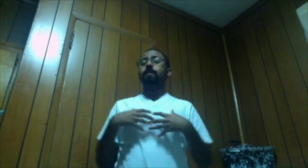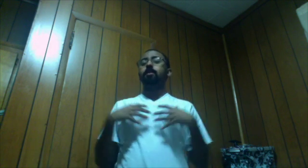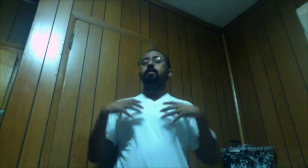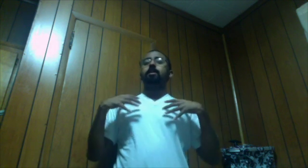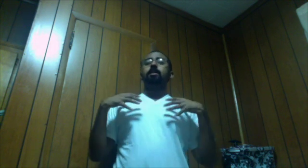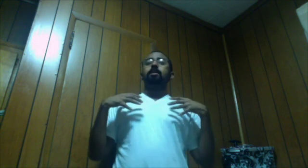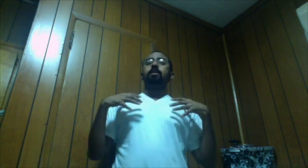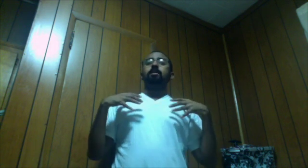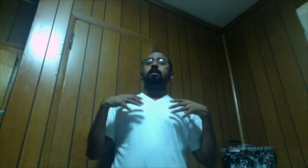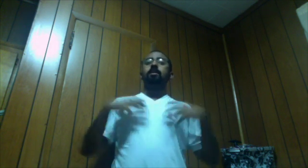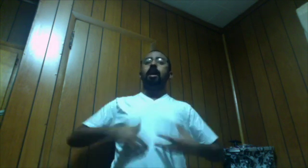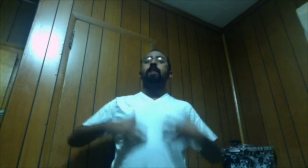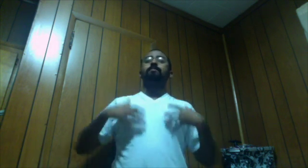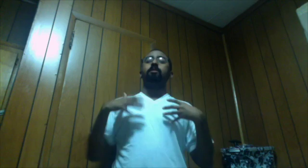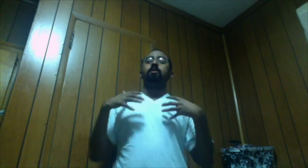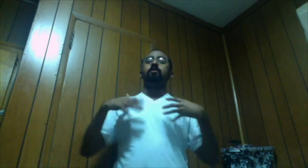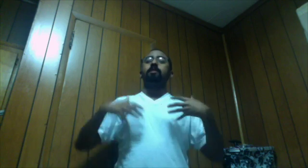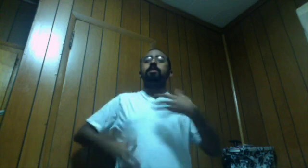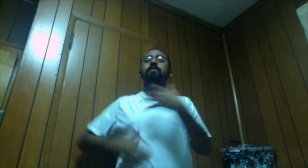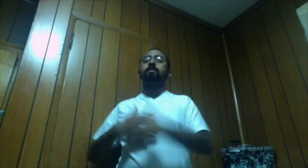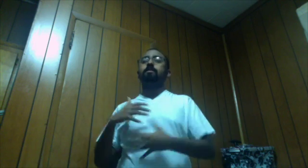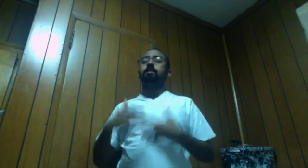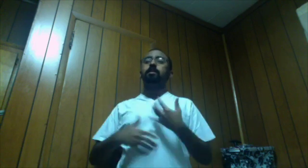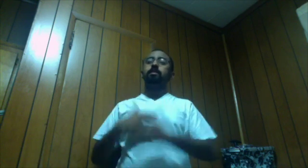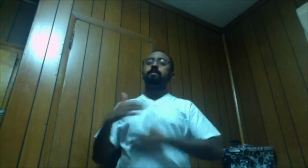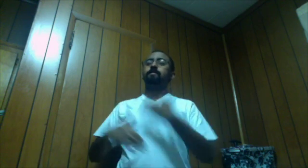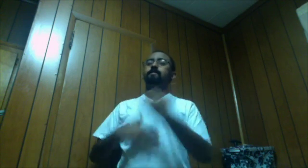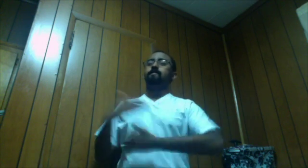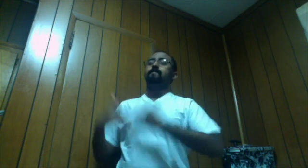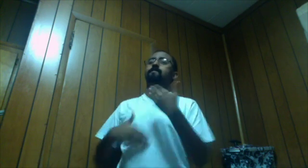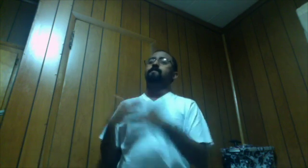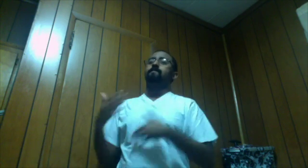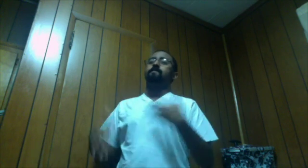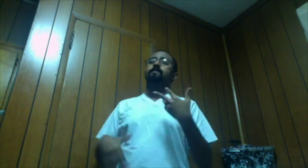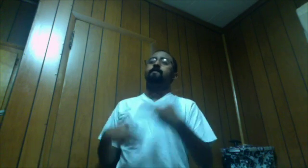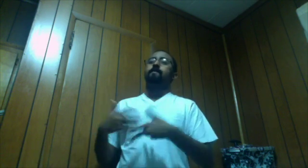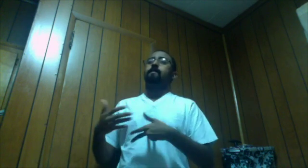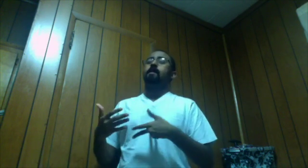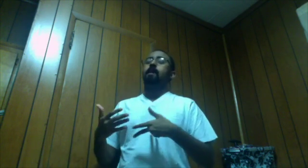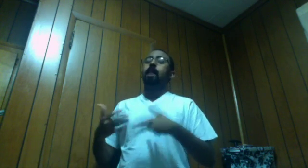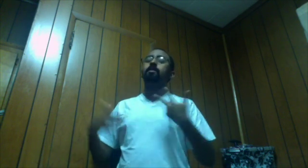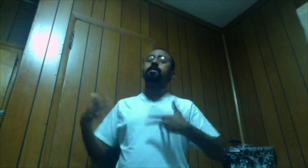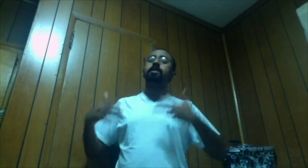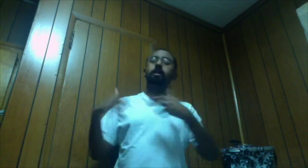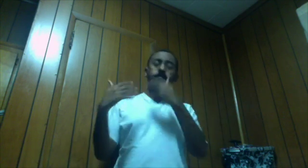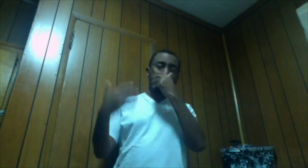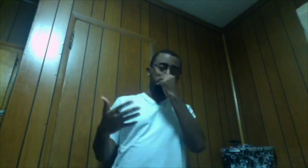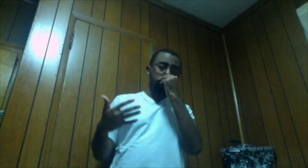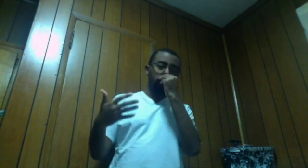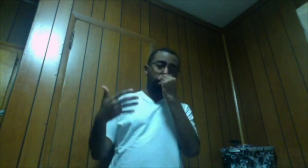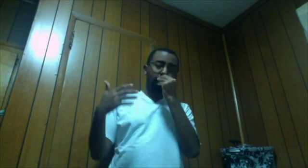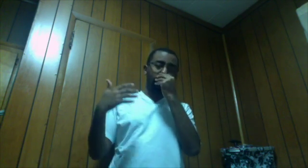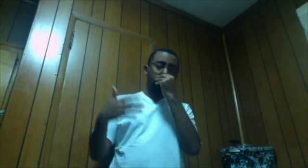felt got progressively, I wouldn't say emotional, but